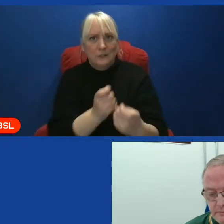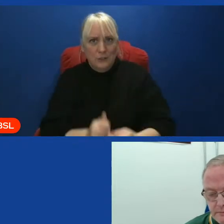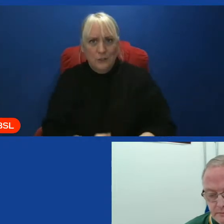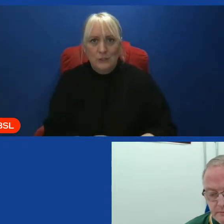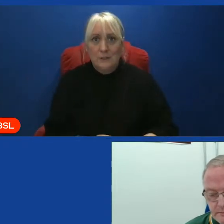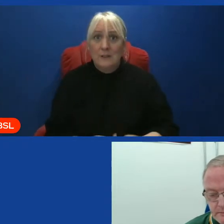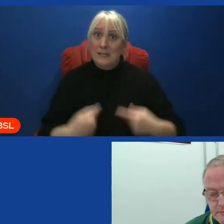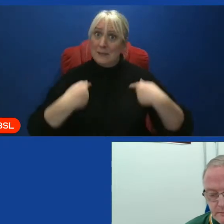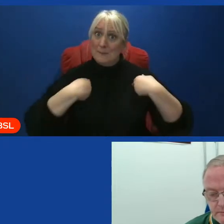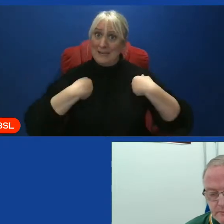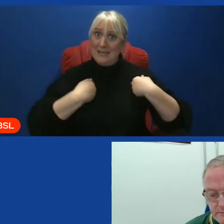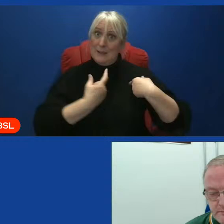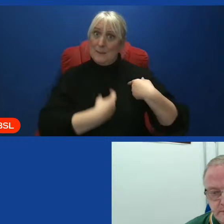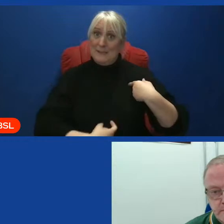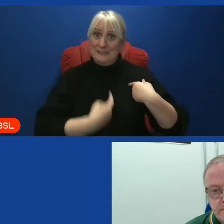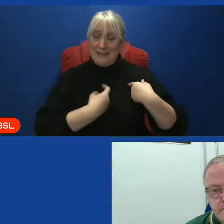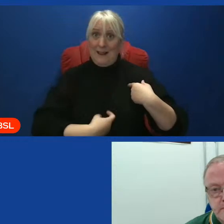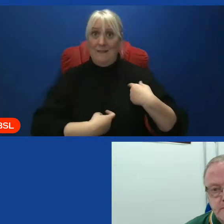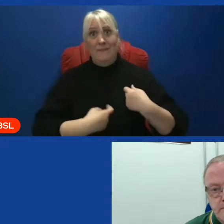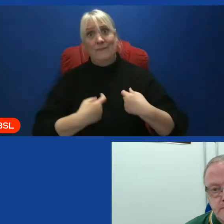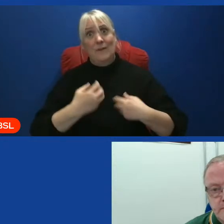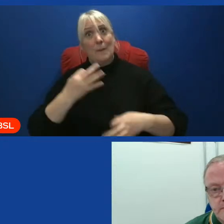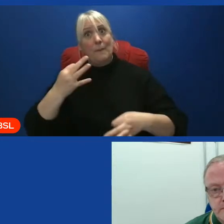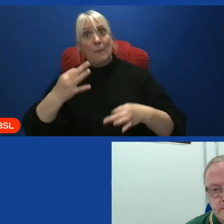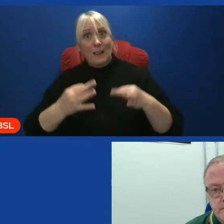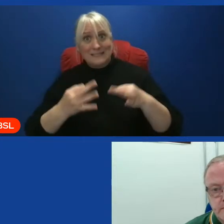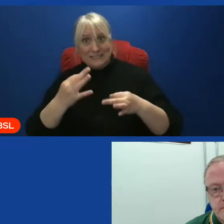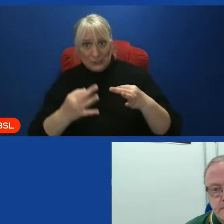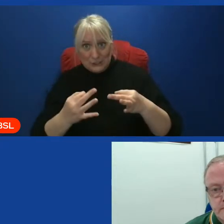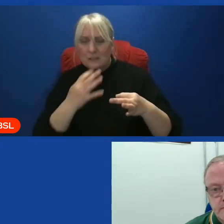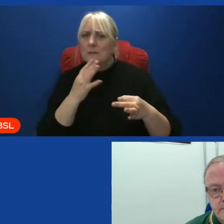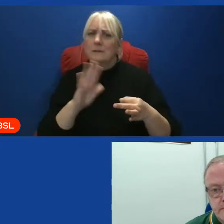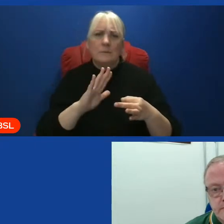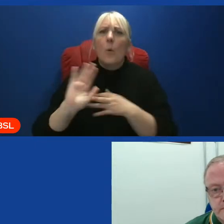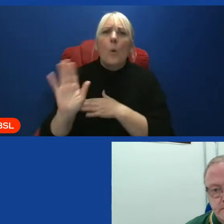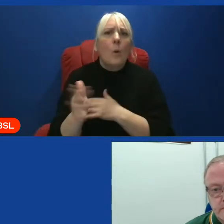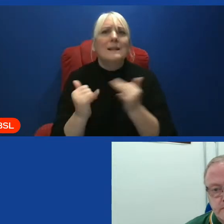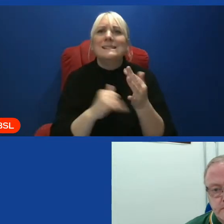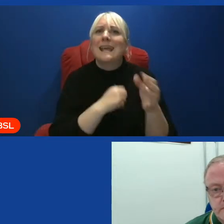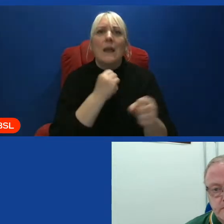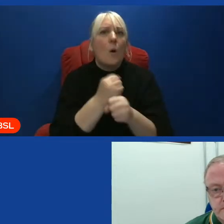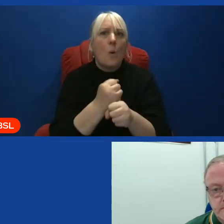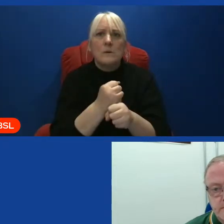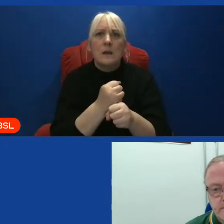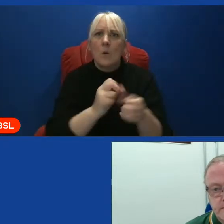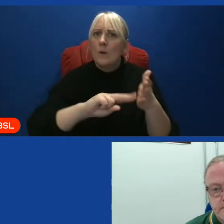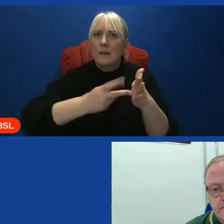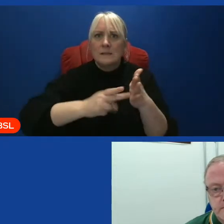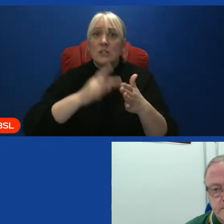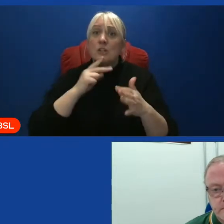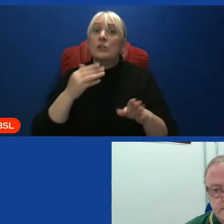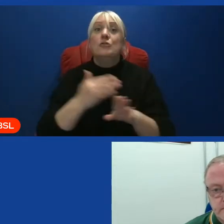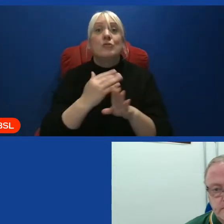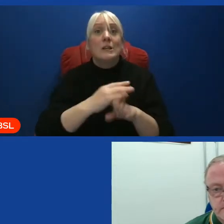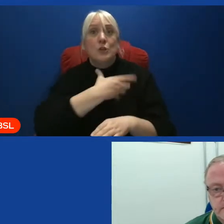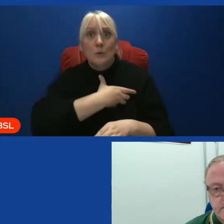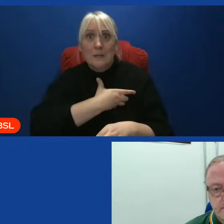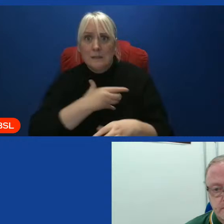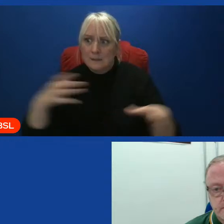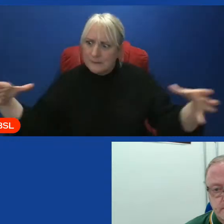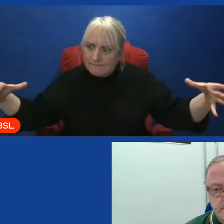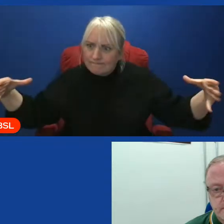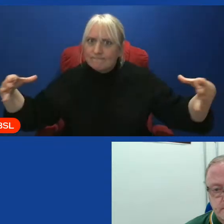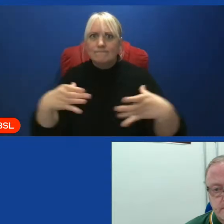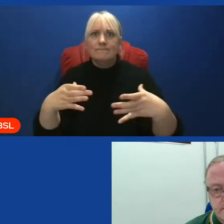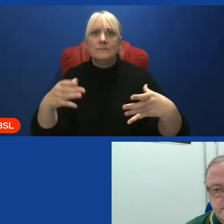me as a politician, it's about all of those stakeholder organisations, it's the trade unions all coming together and speaking with